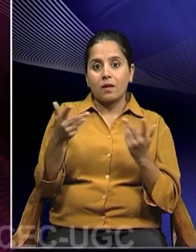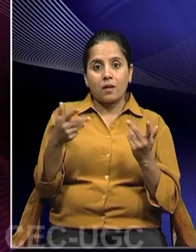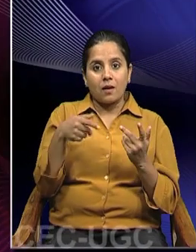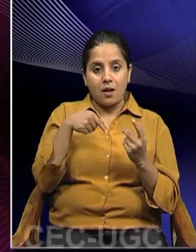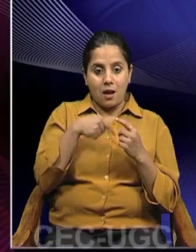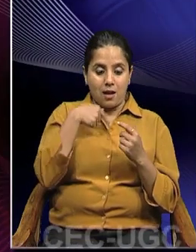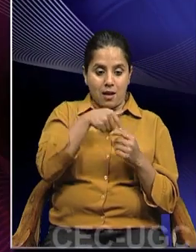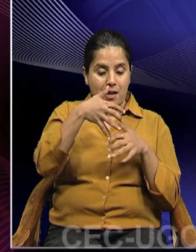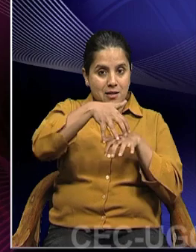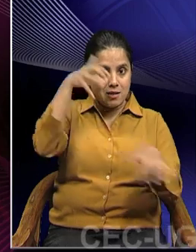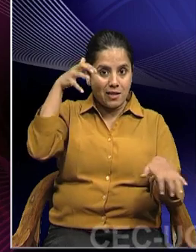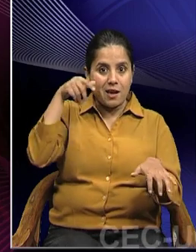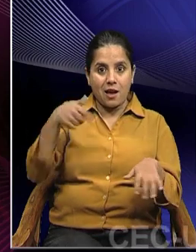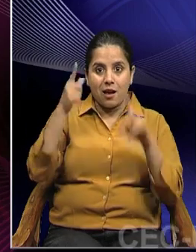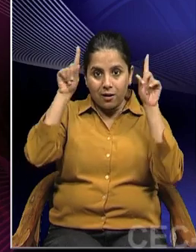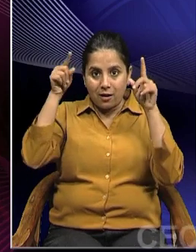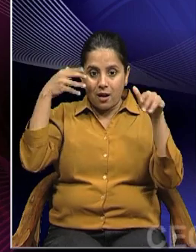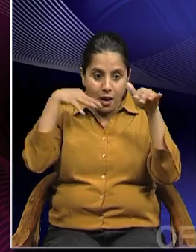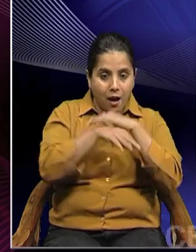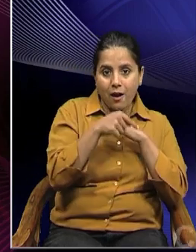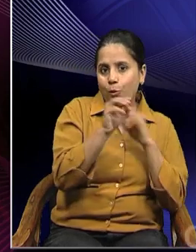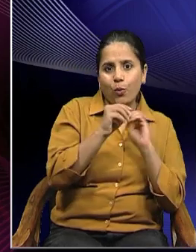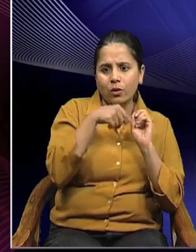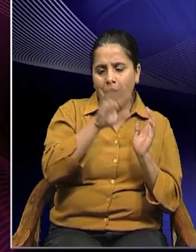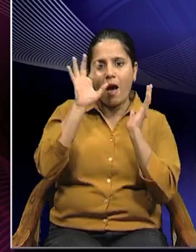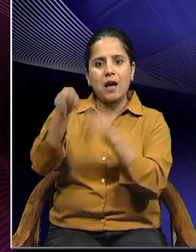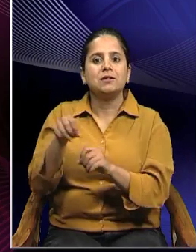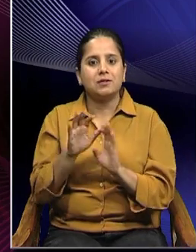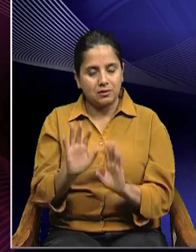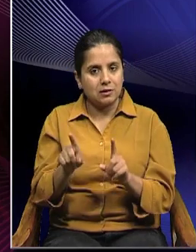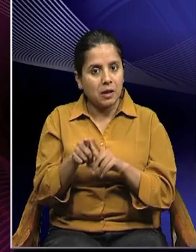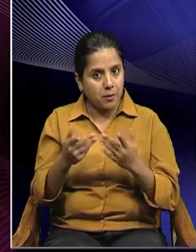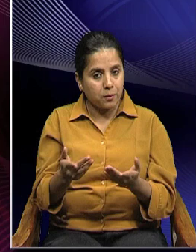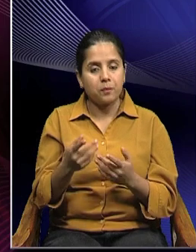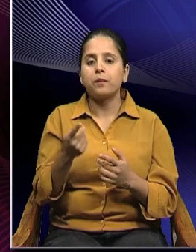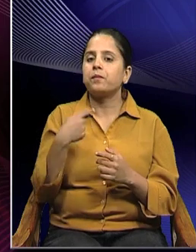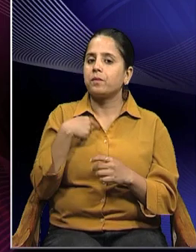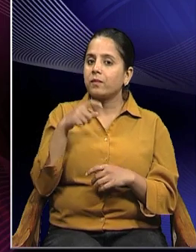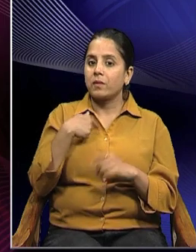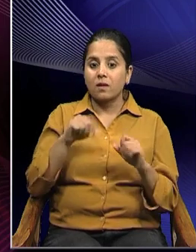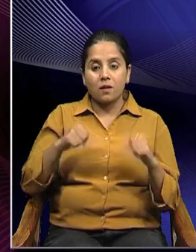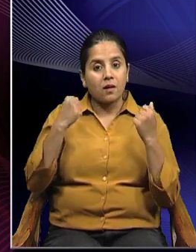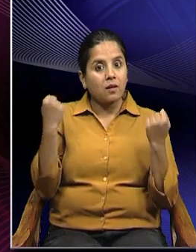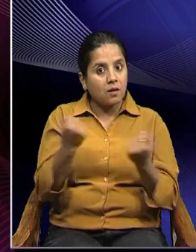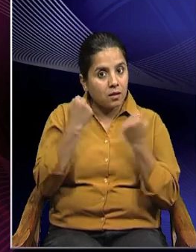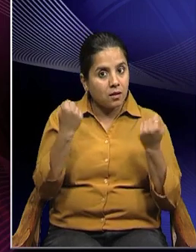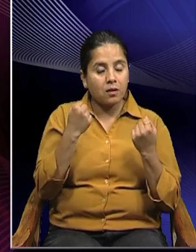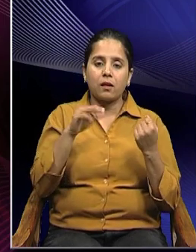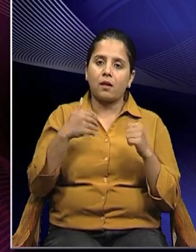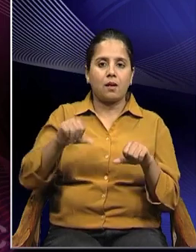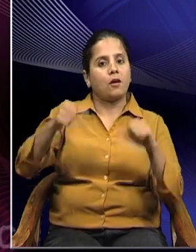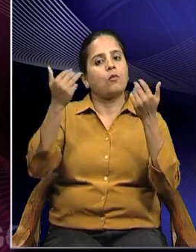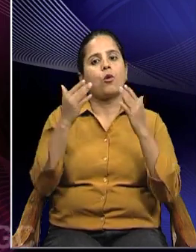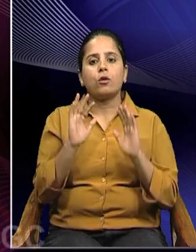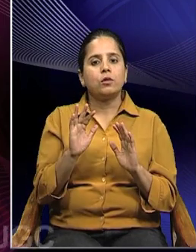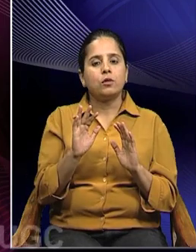mouth automatically. This is what it says, nahi suptasya singhasya pravishanti mukhe mriga. So, it cannot